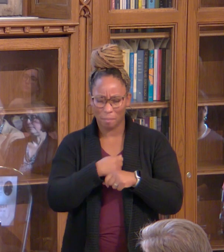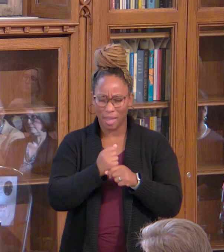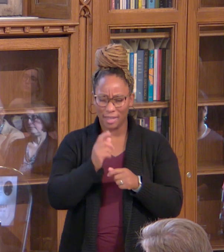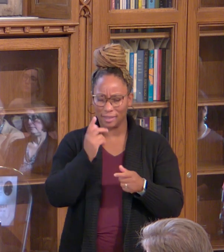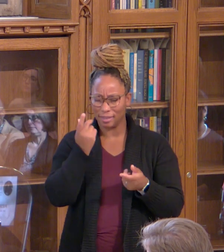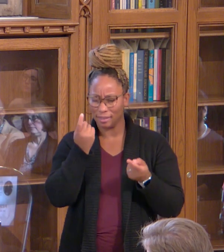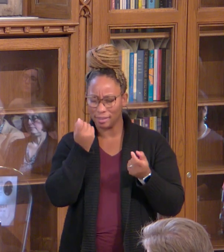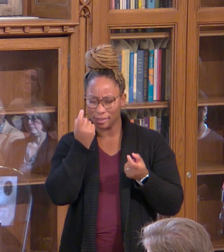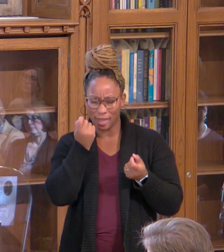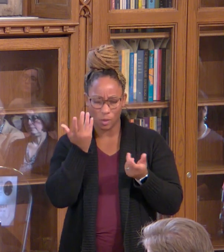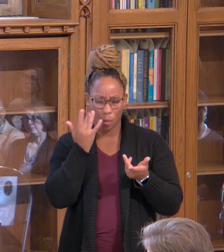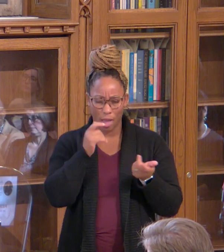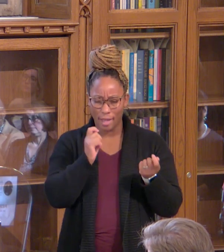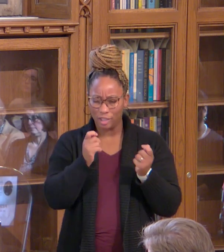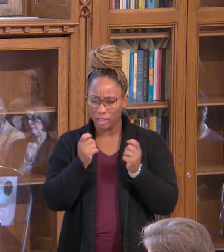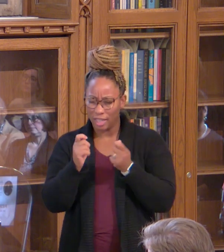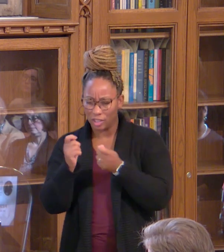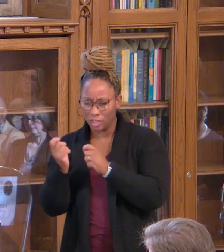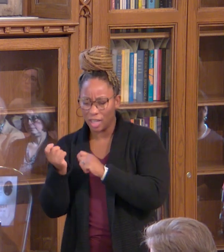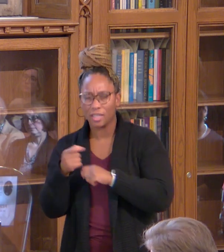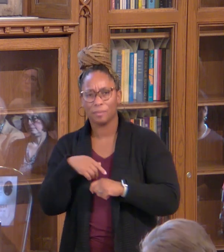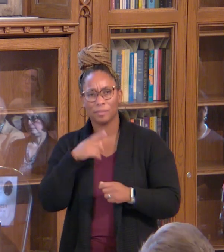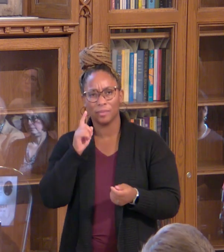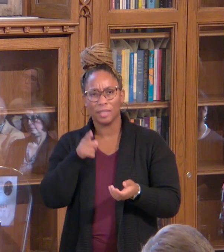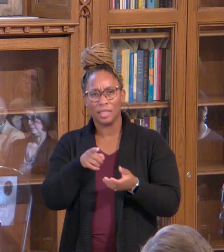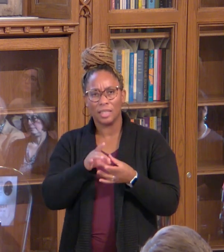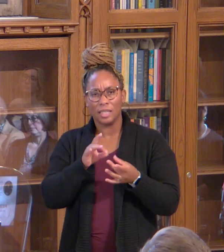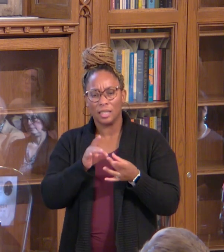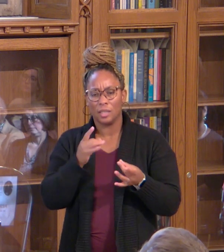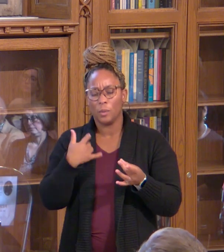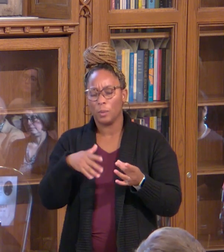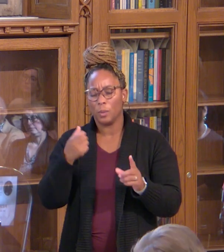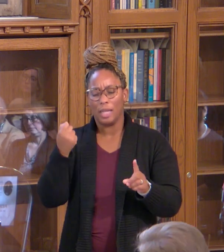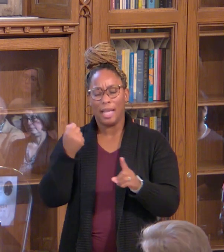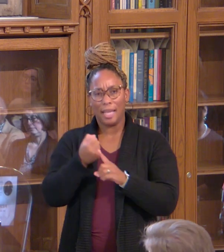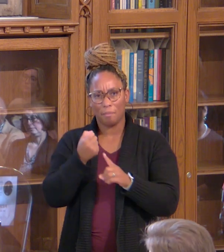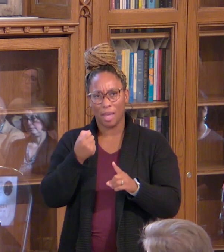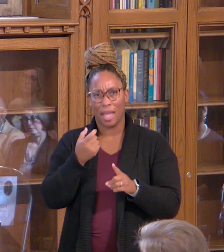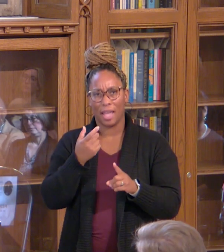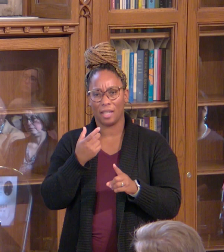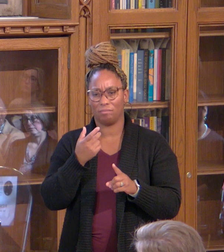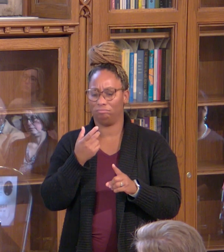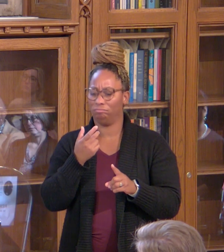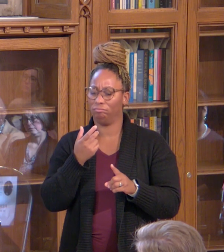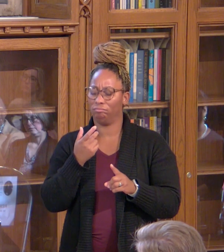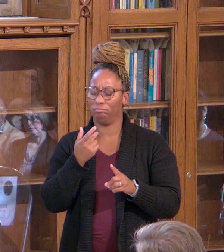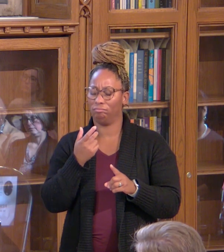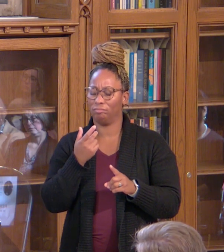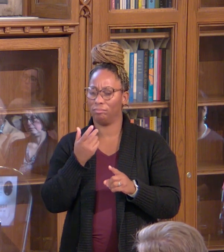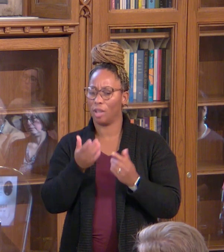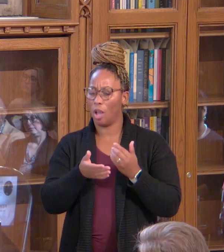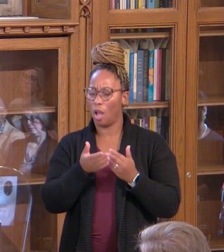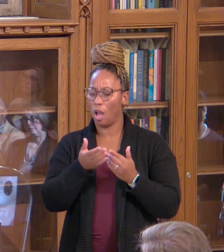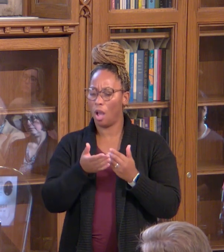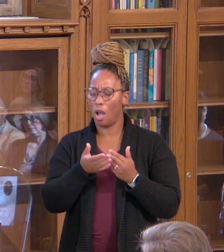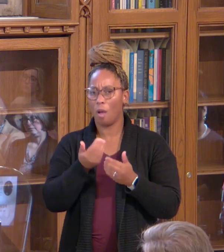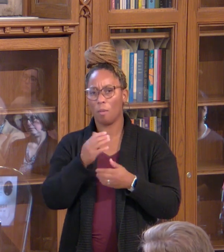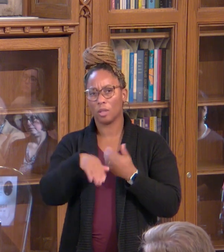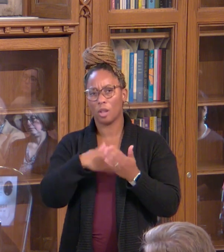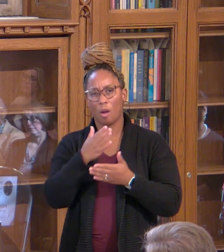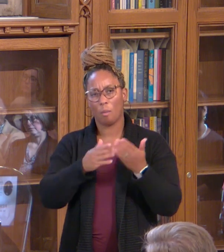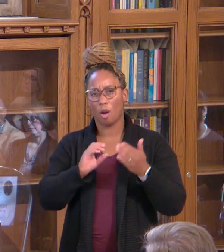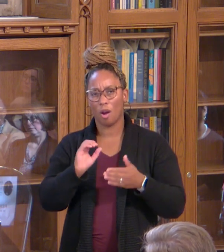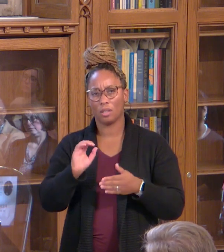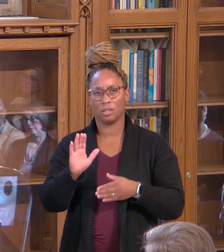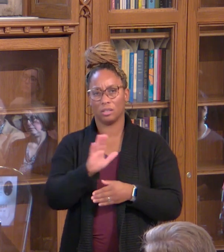change and he notes quote the far-reaching impact on virtually every aspect of life among black